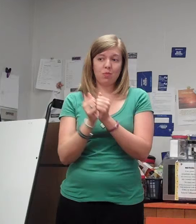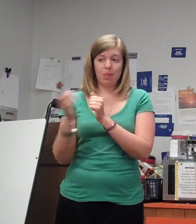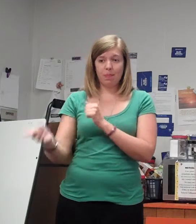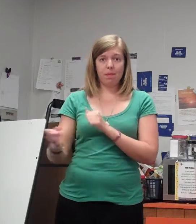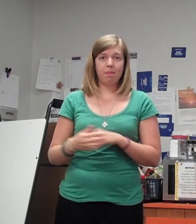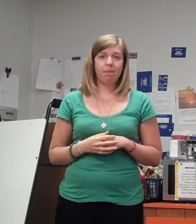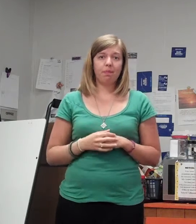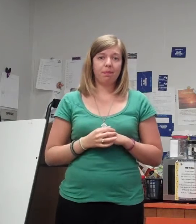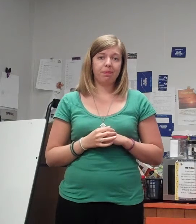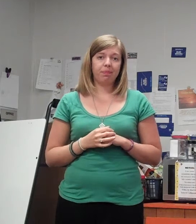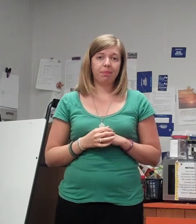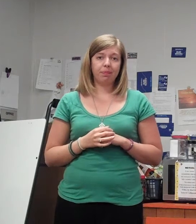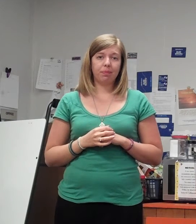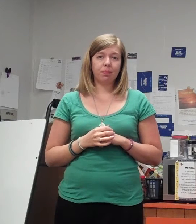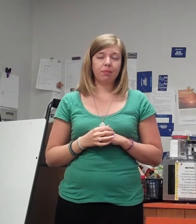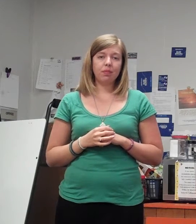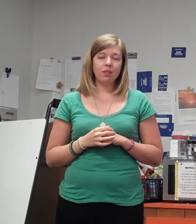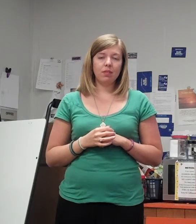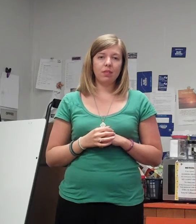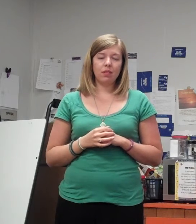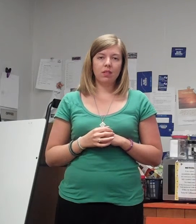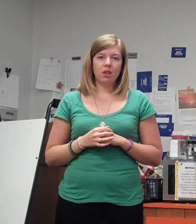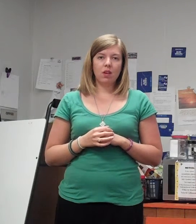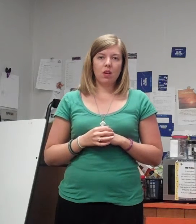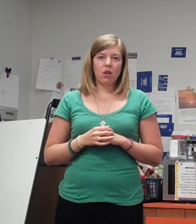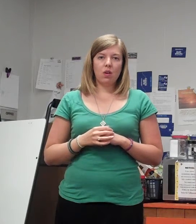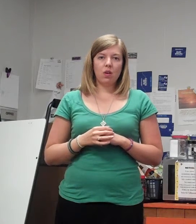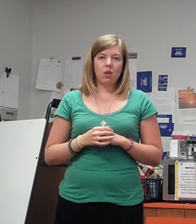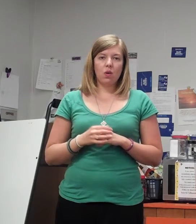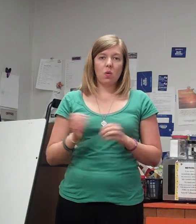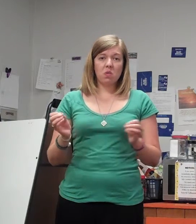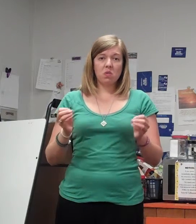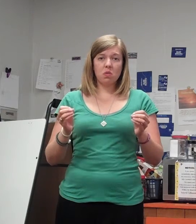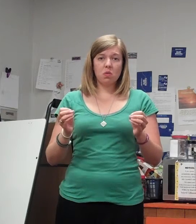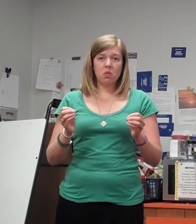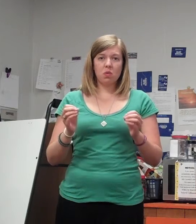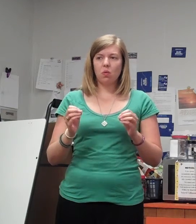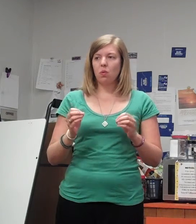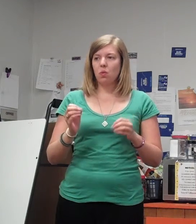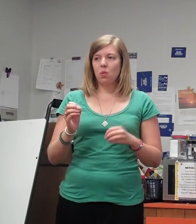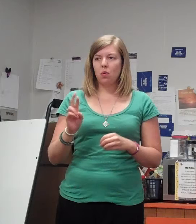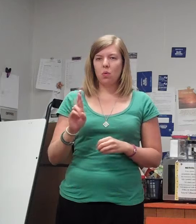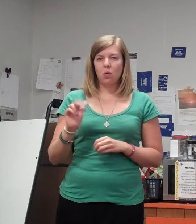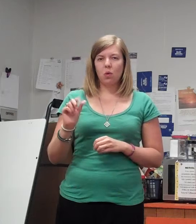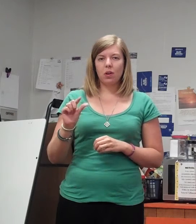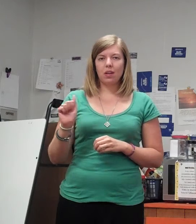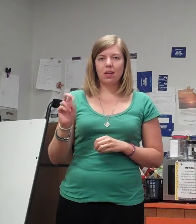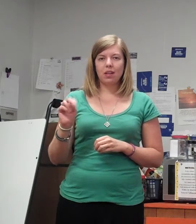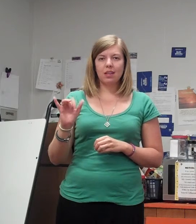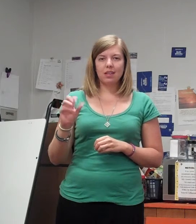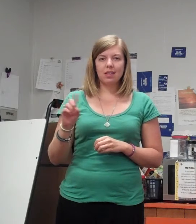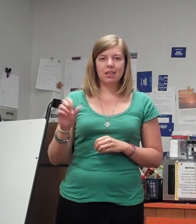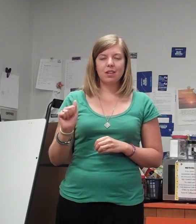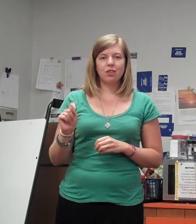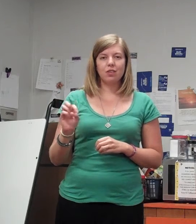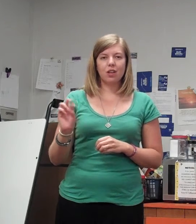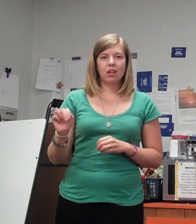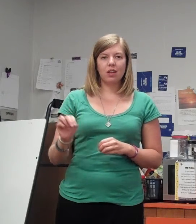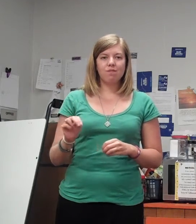We went with an organization that is based out of Kentucky. When we went to travel to